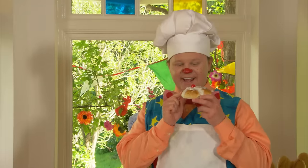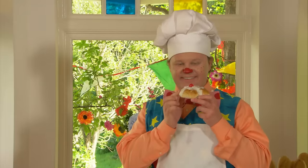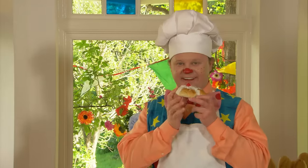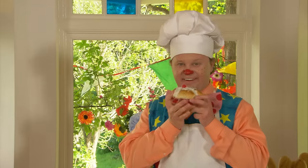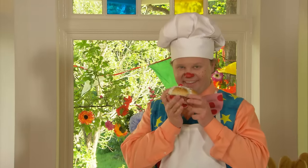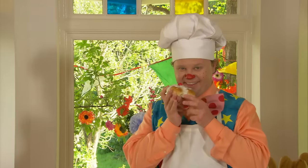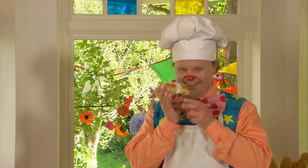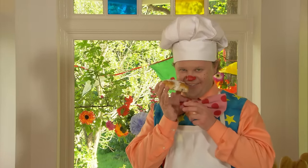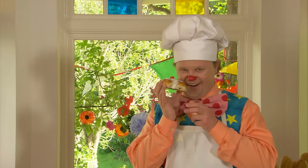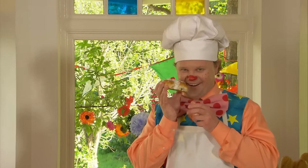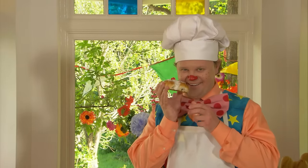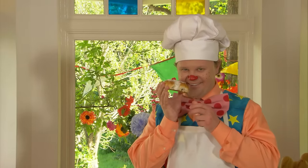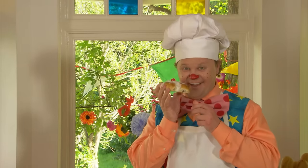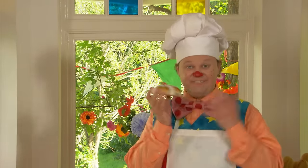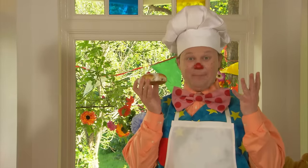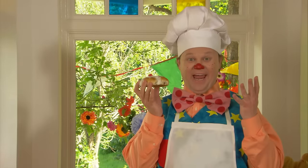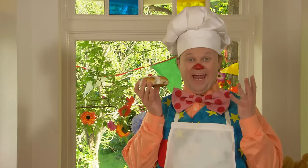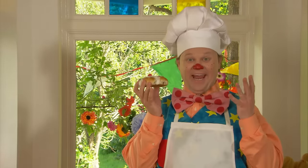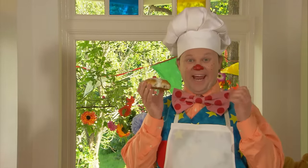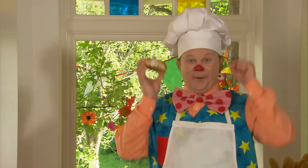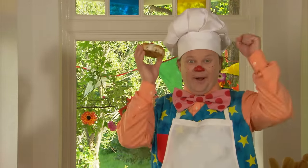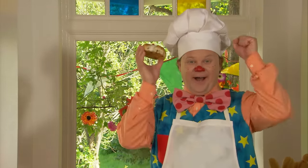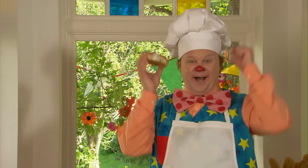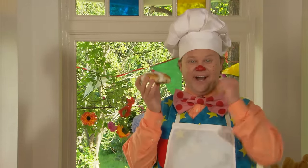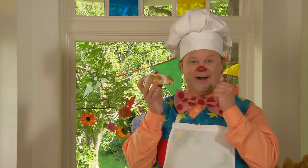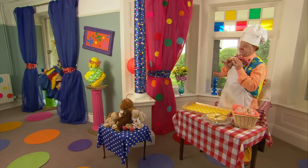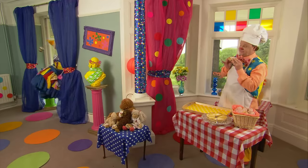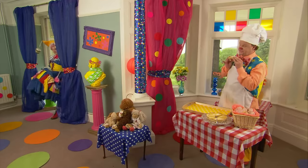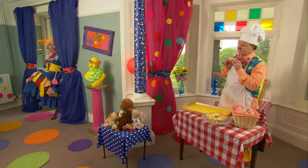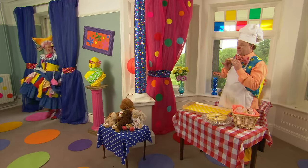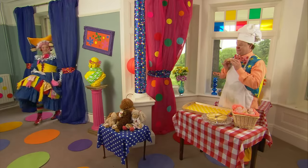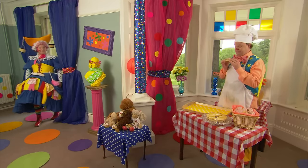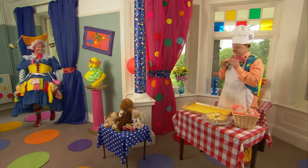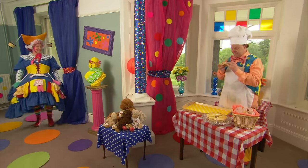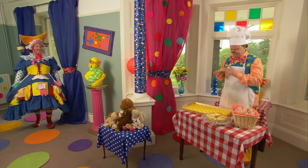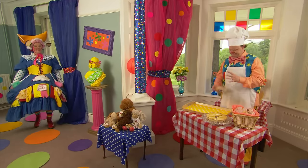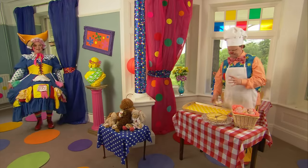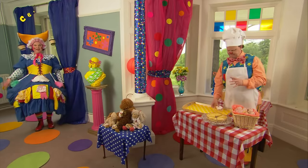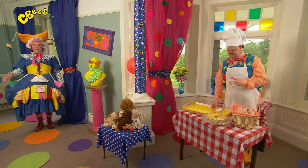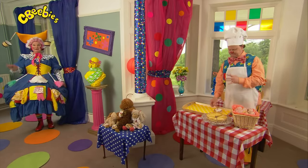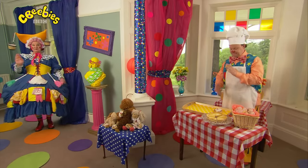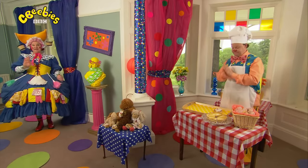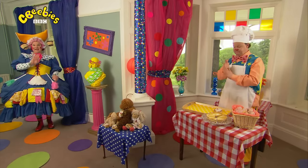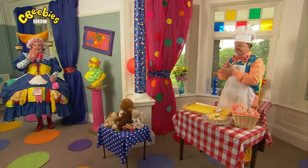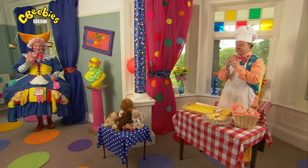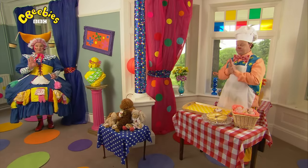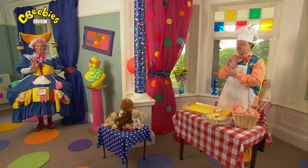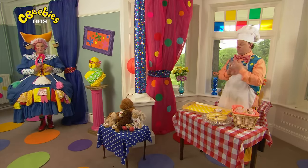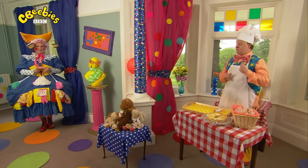So this one's for me. Woohoo! Hello, Aunt Polly. Oh, hello. Have you come